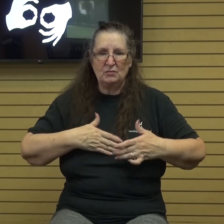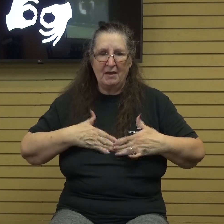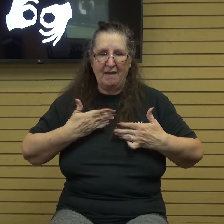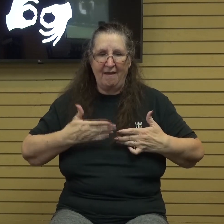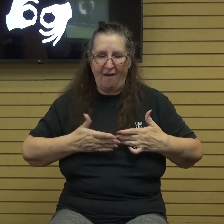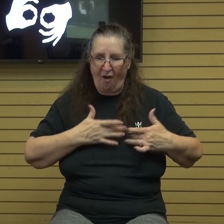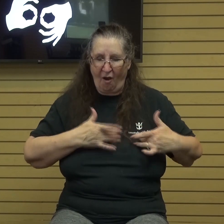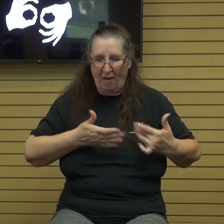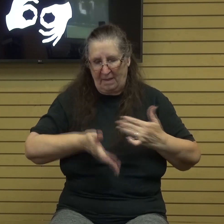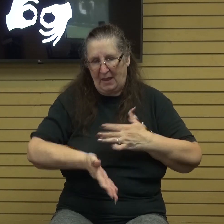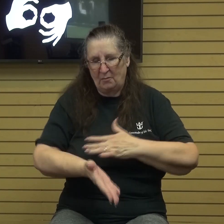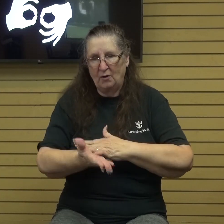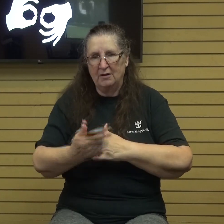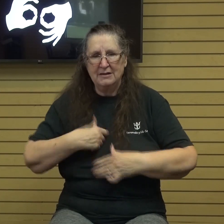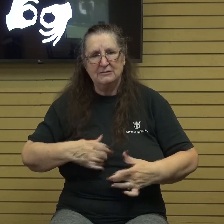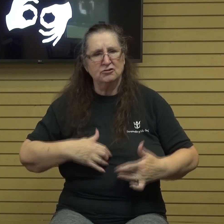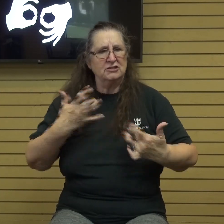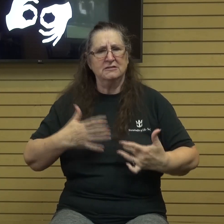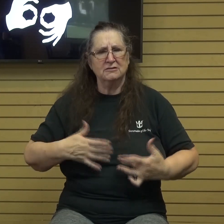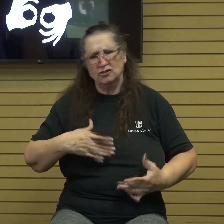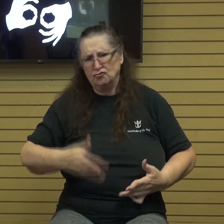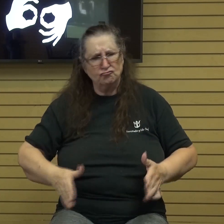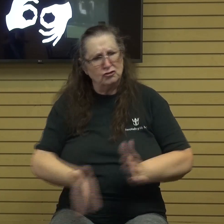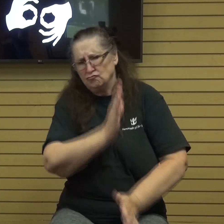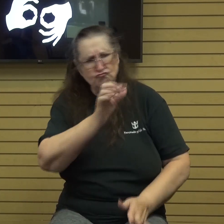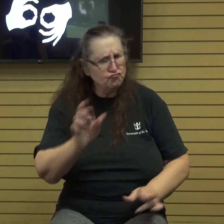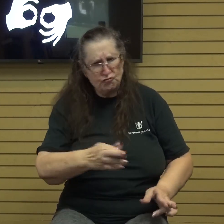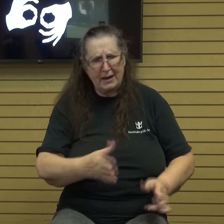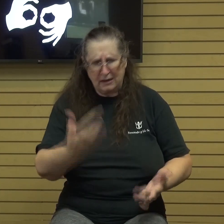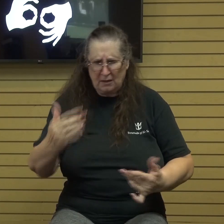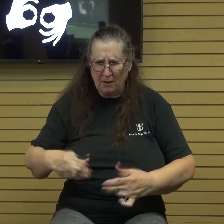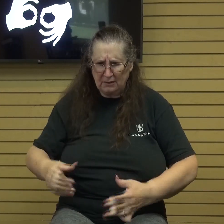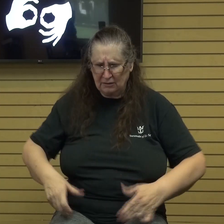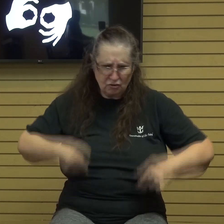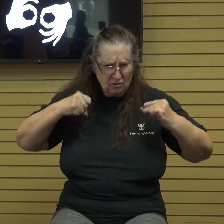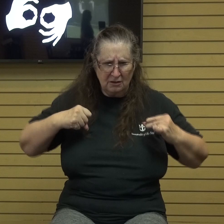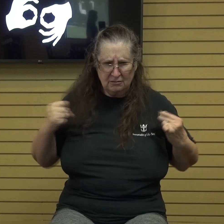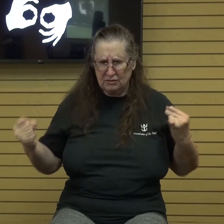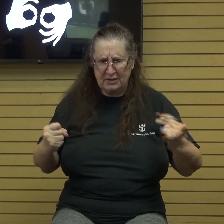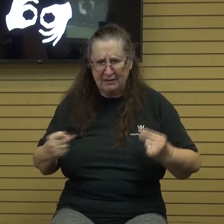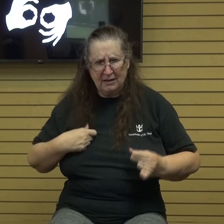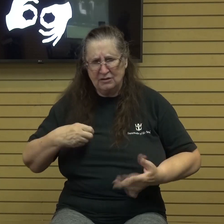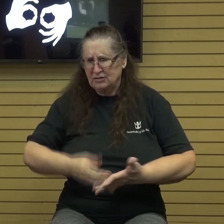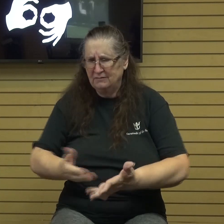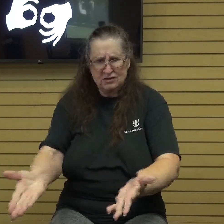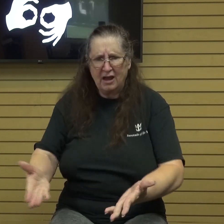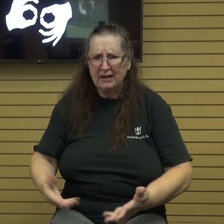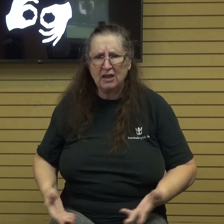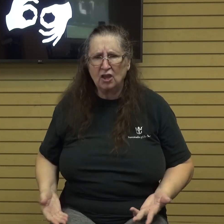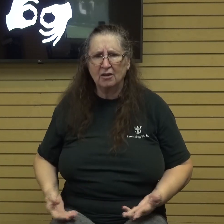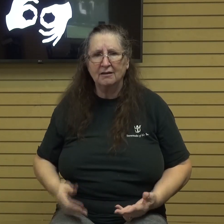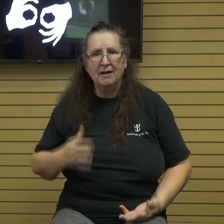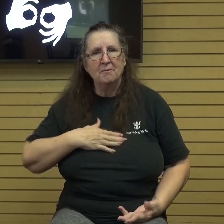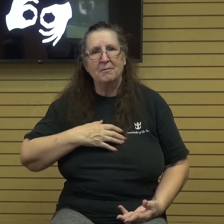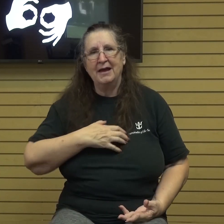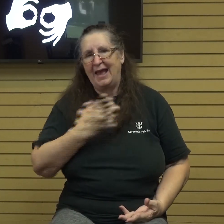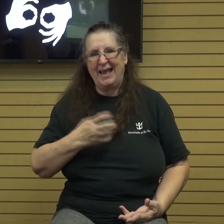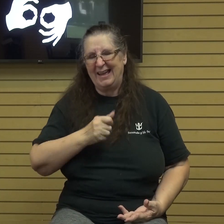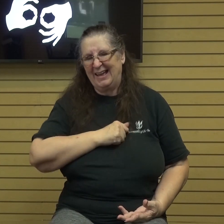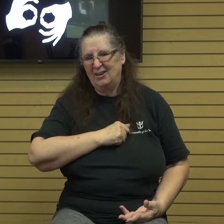just angry, and I'm like, get your stuff ready, guys. Come on, get your towels. Your stuff's not on the table. I mean, that was just my attitude, just so snappy, and I was just